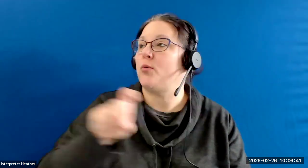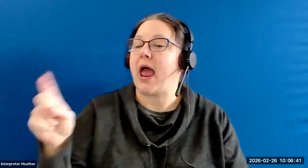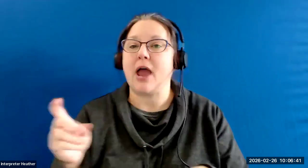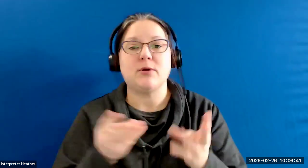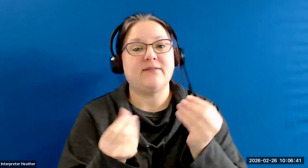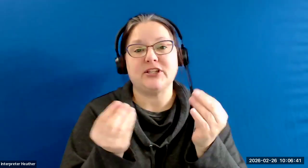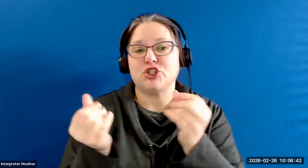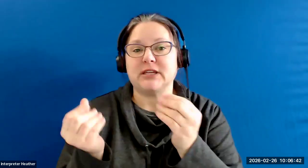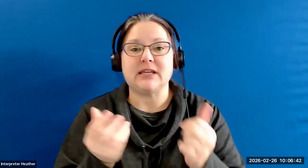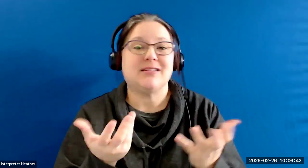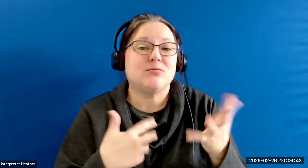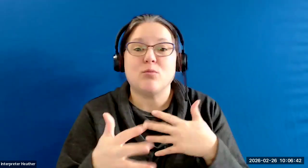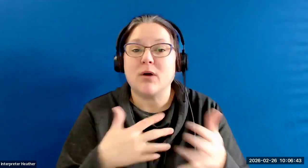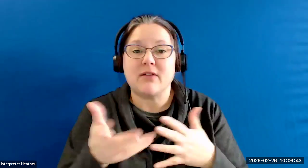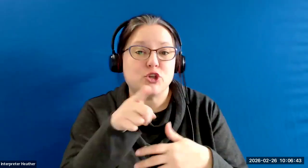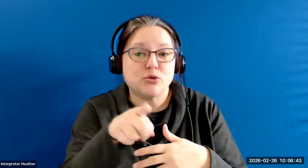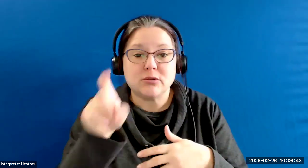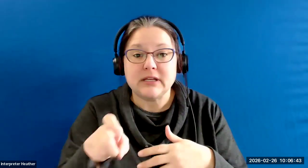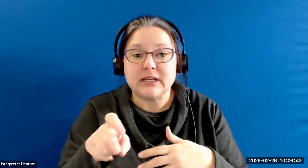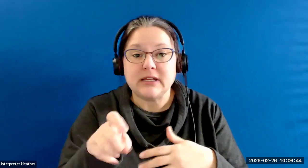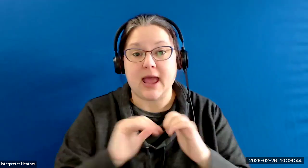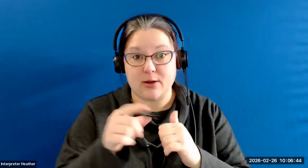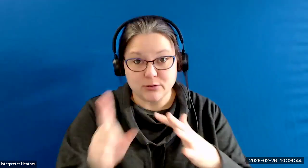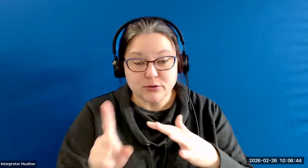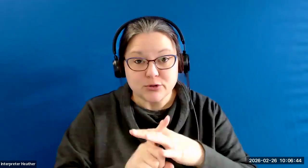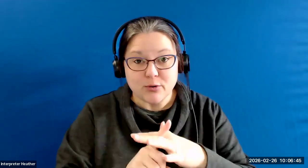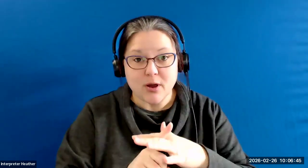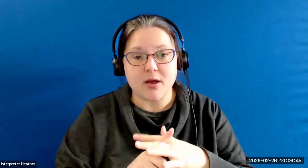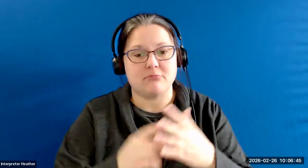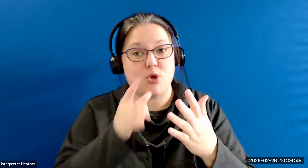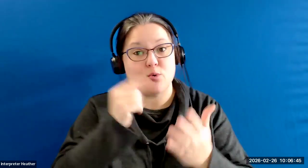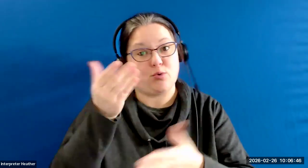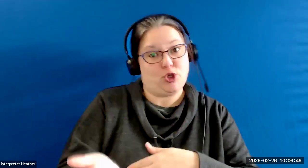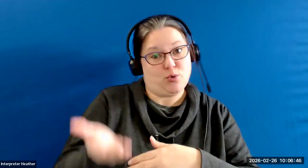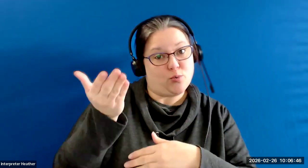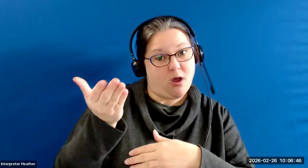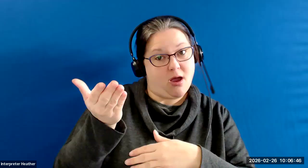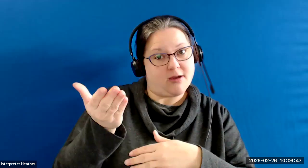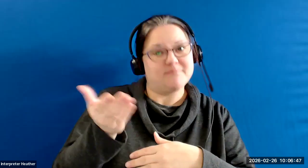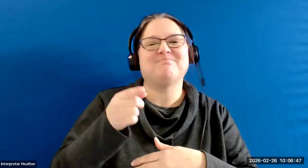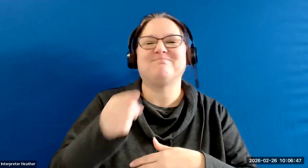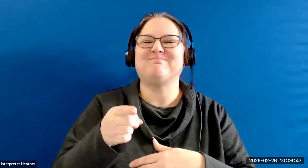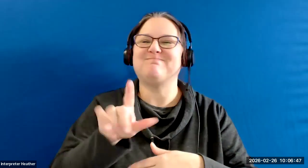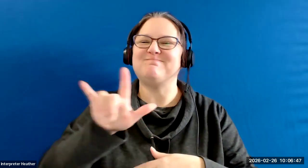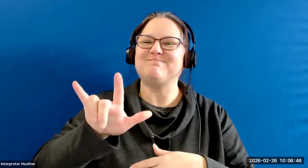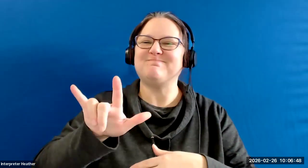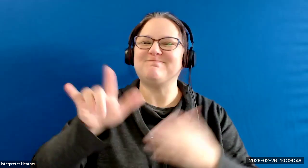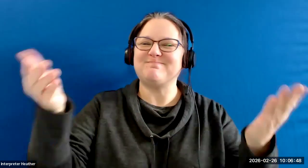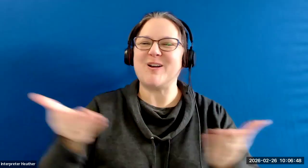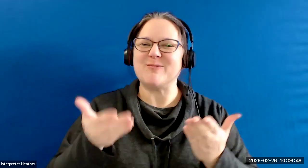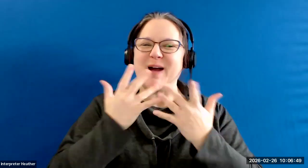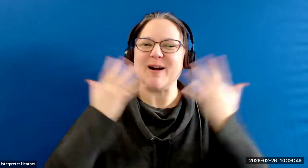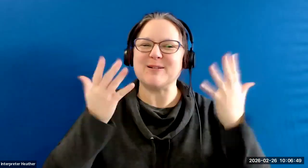fidgeting, and more. However you show up, whoever you are beloved and welcome here.